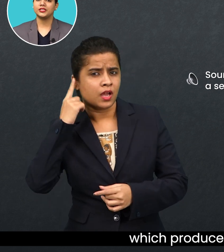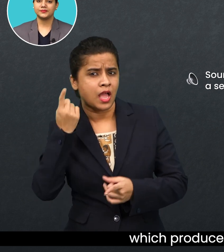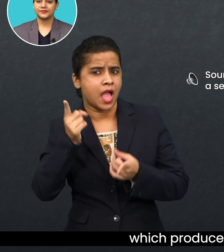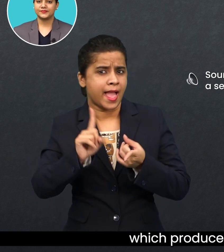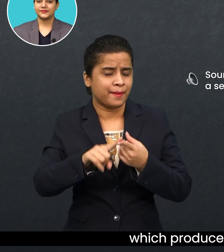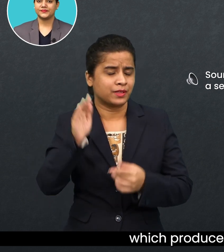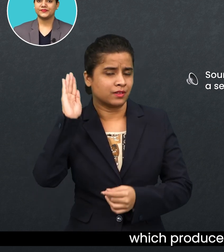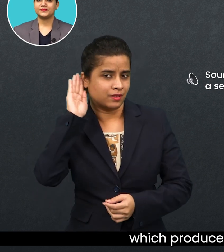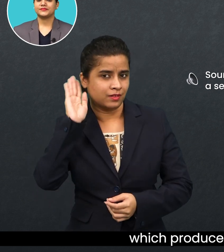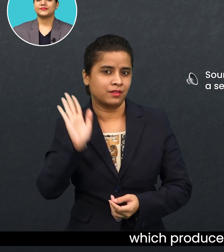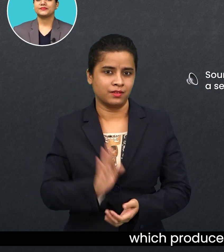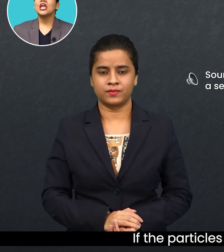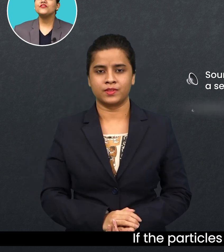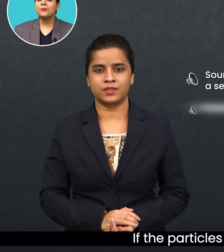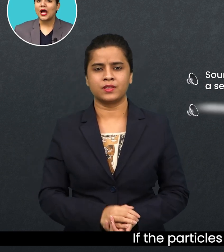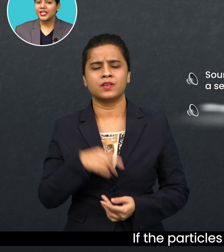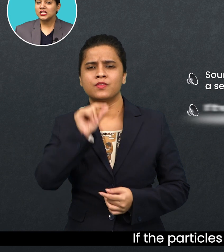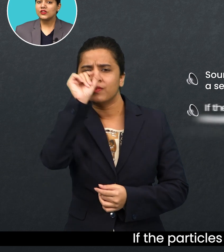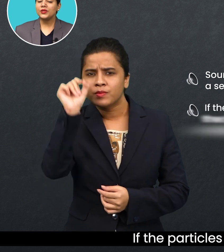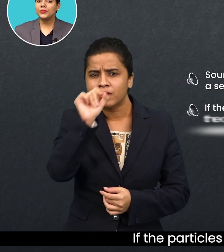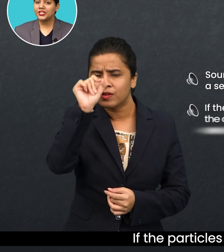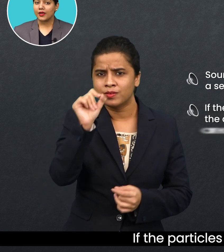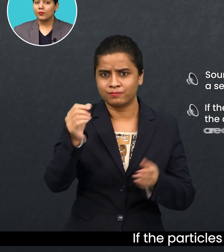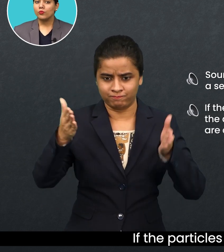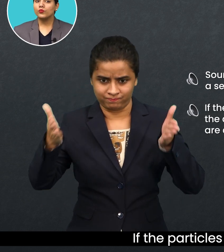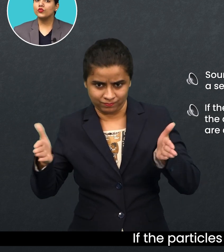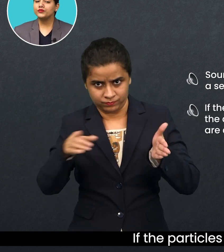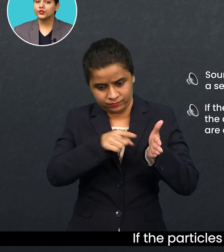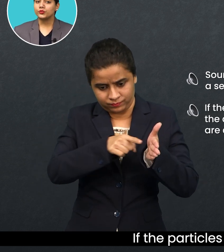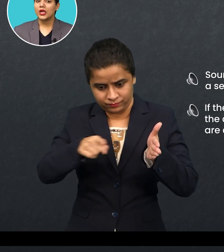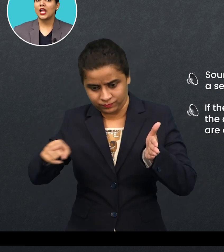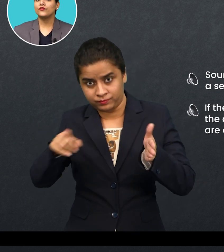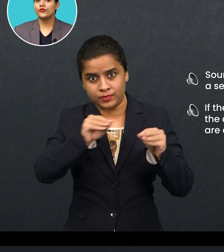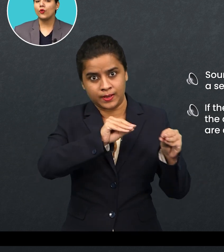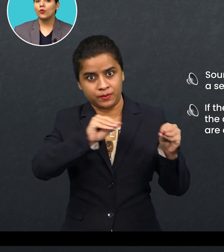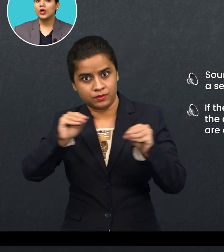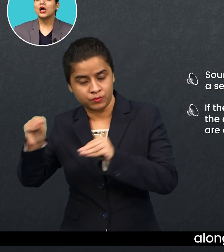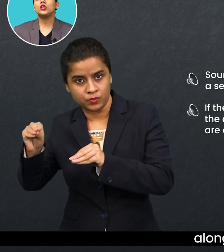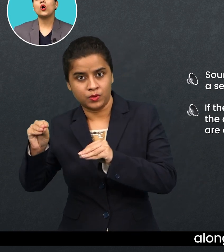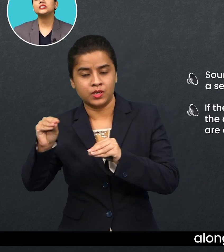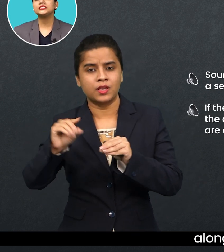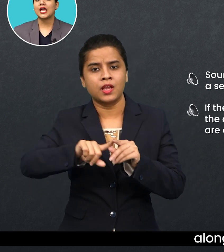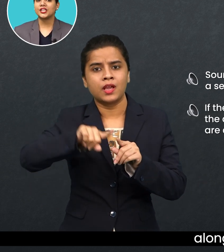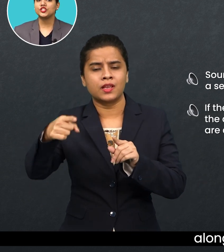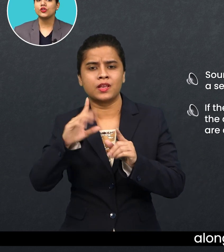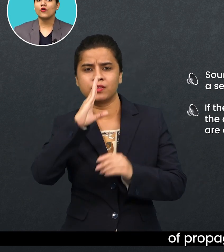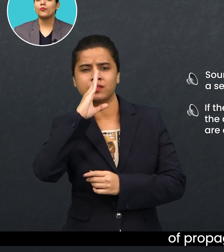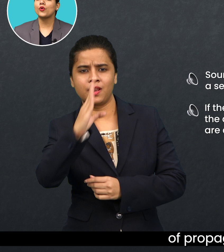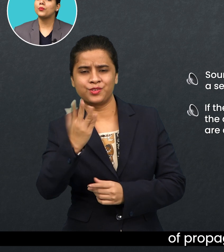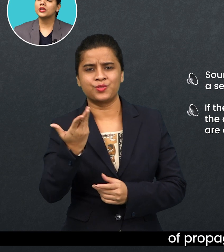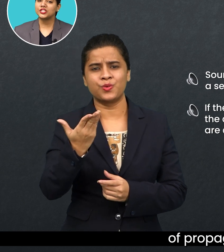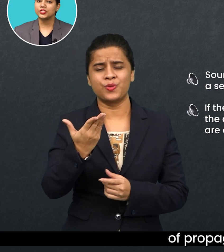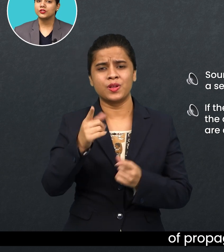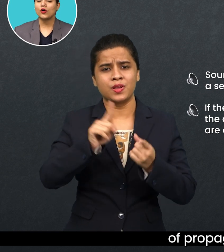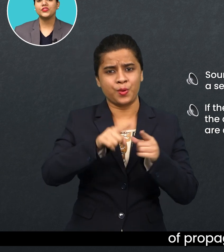hearing. If the particles of the medium move to and fro along the direction of